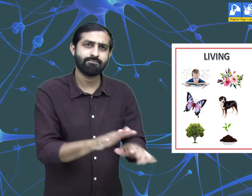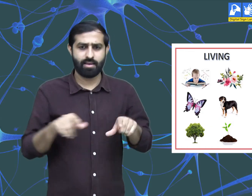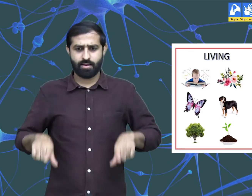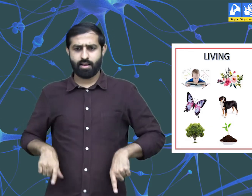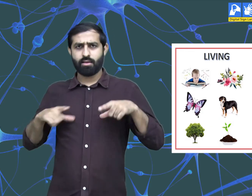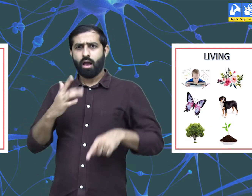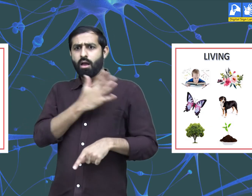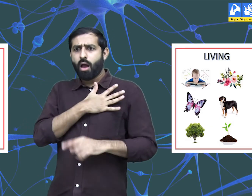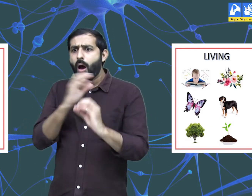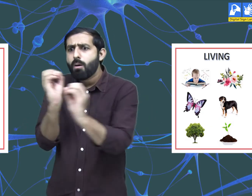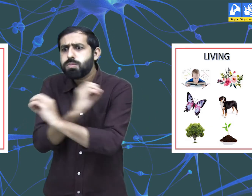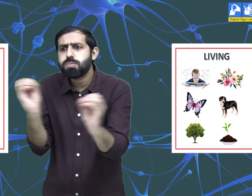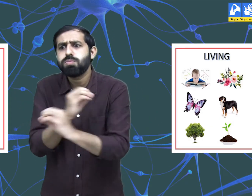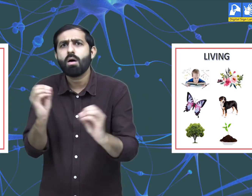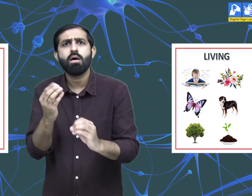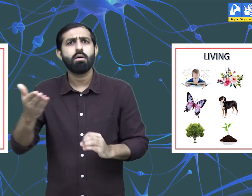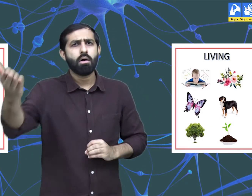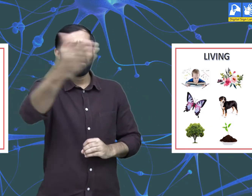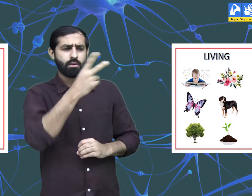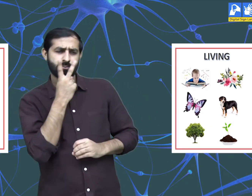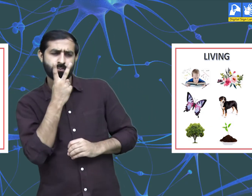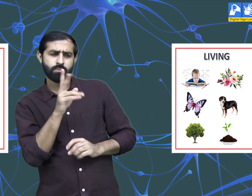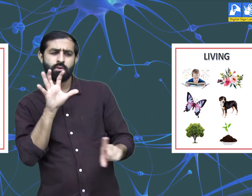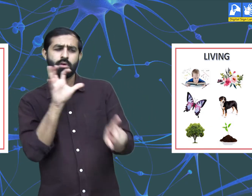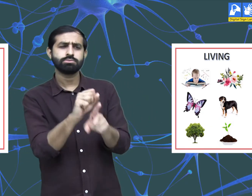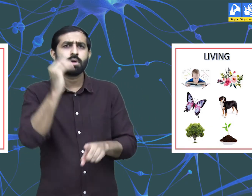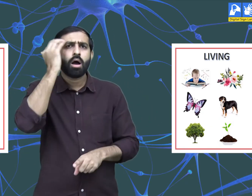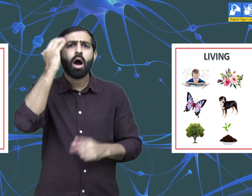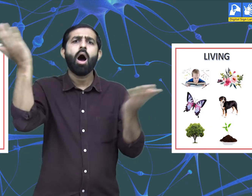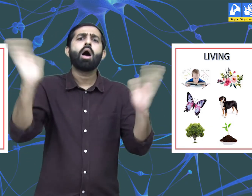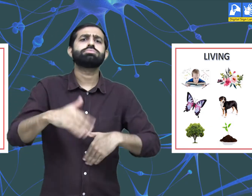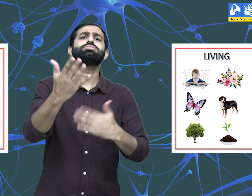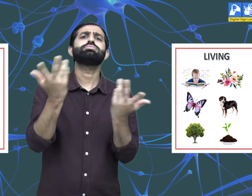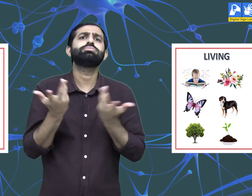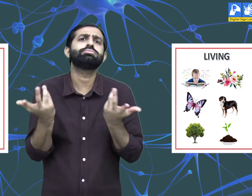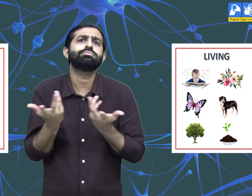How do we know if something is living or not?